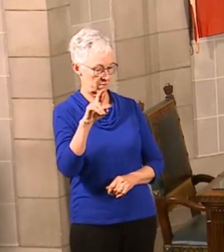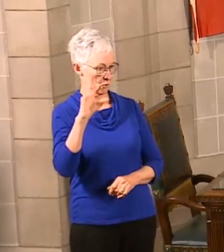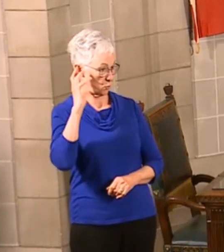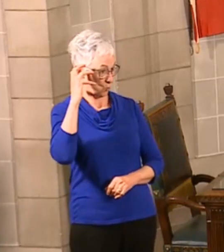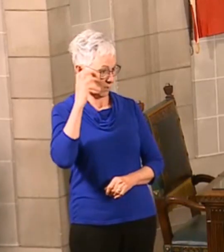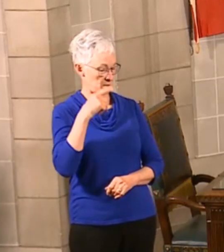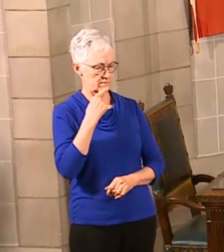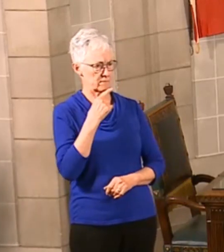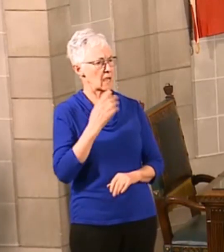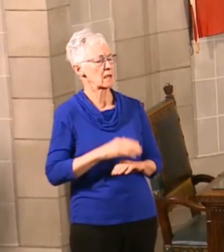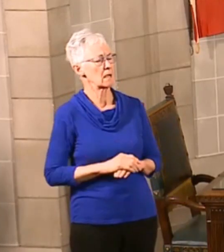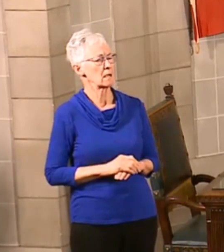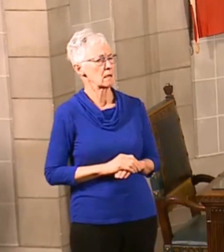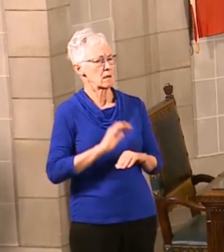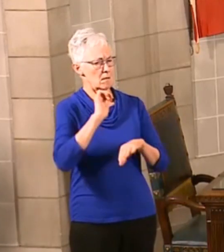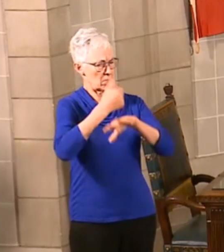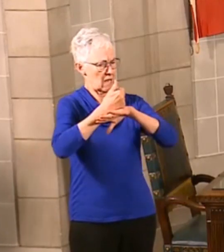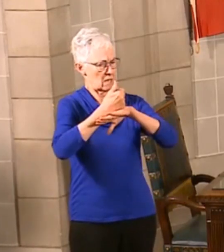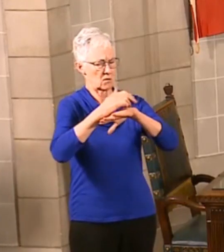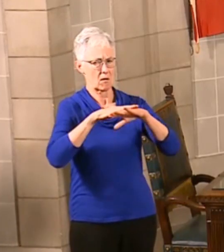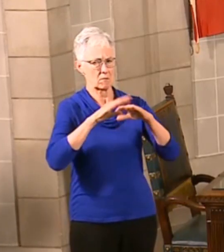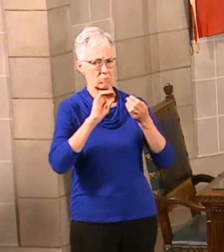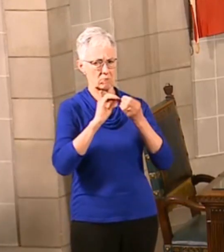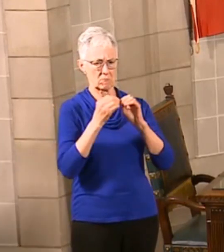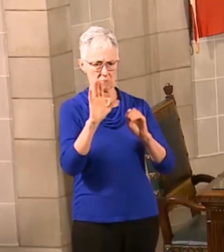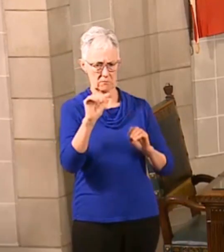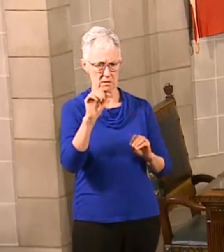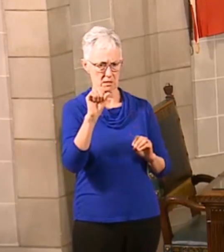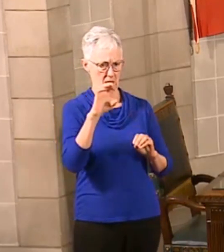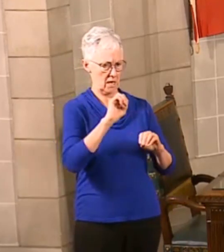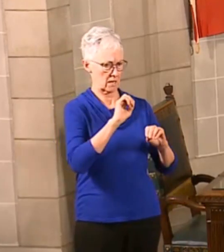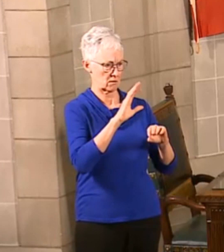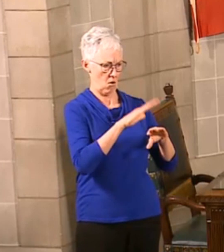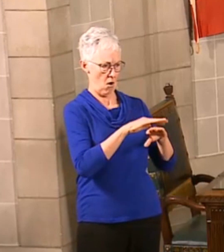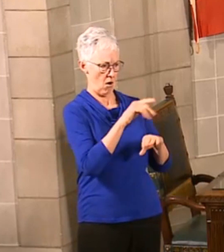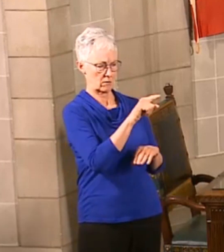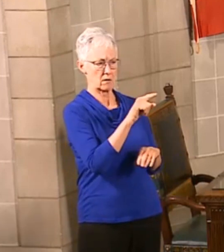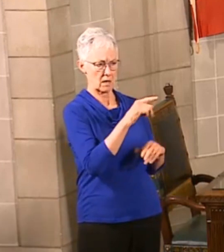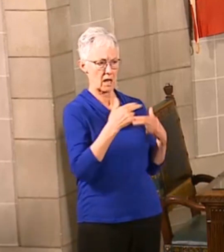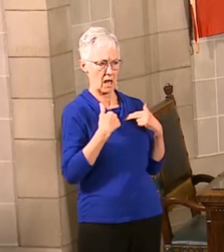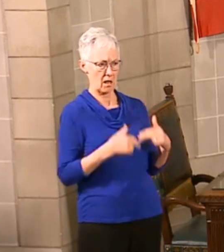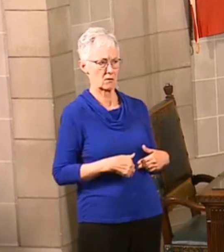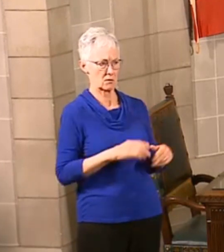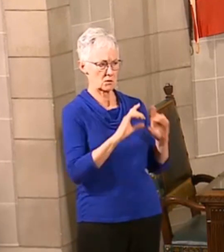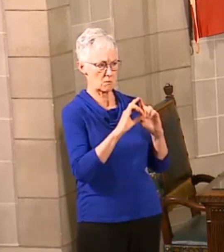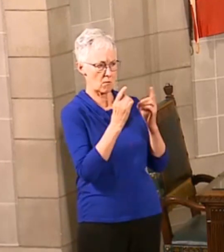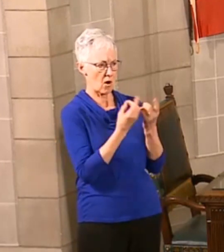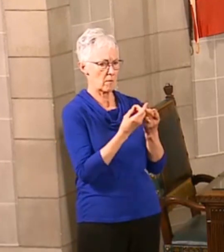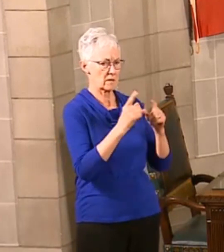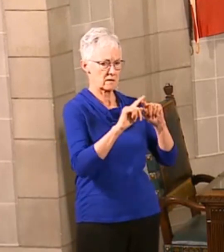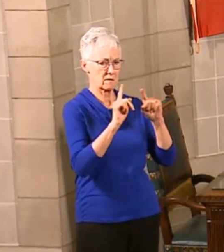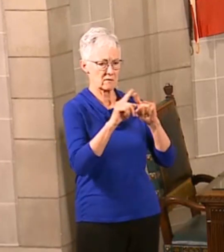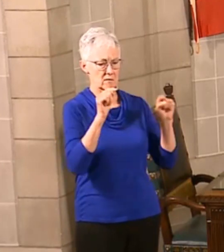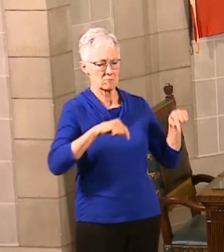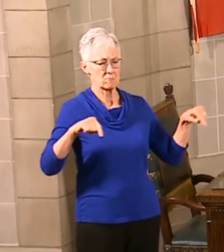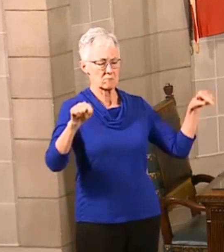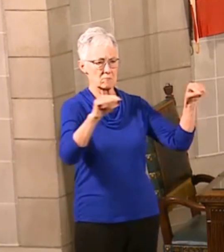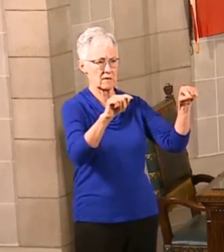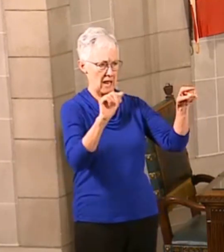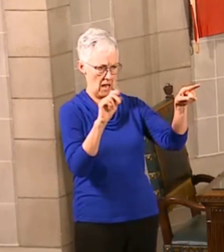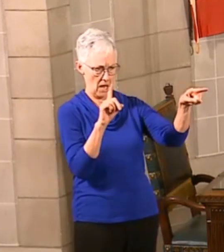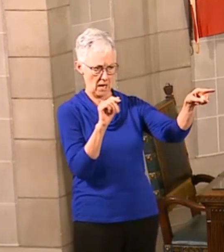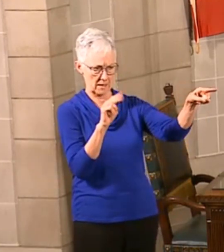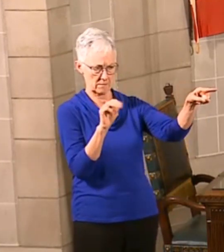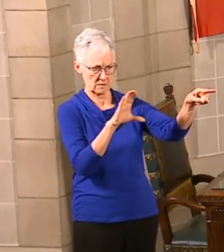Based on the number of cases on the Nebraska Department of Health and Human Services case map, Adams County had as many COVID-19 cases